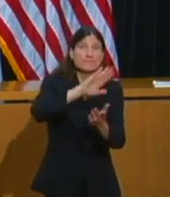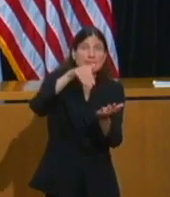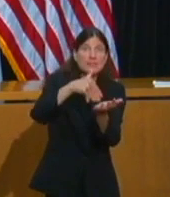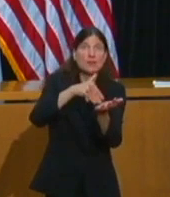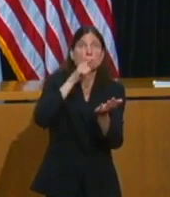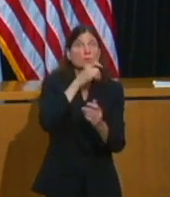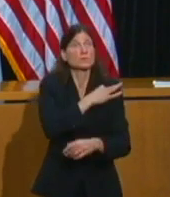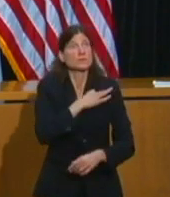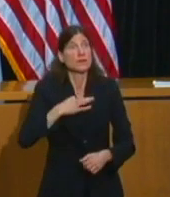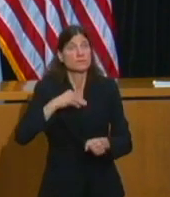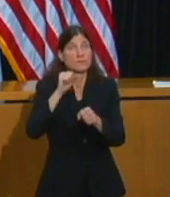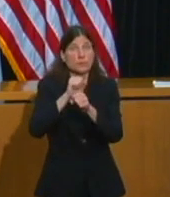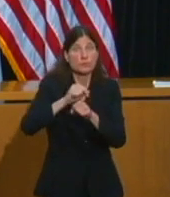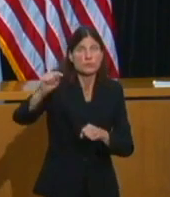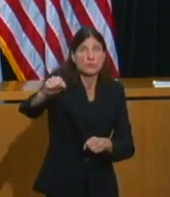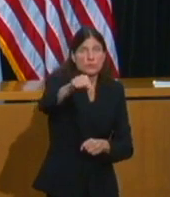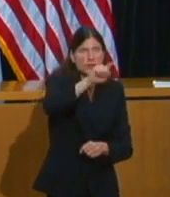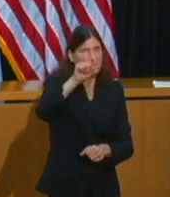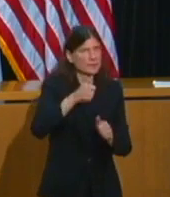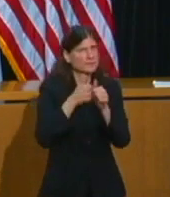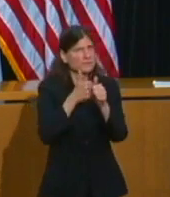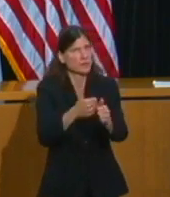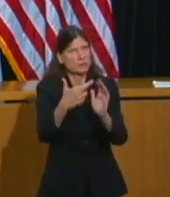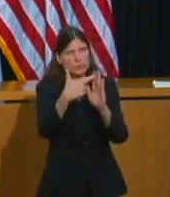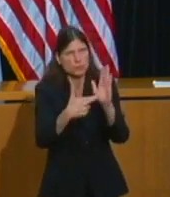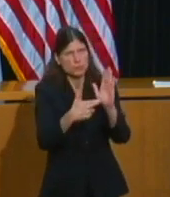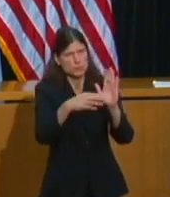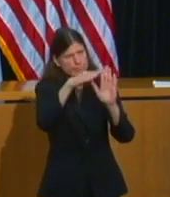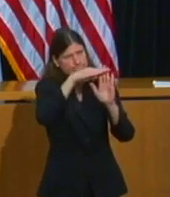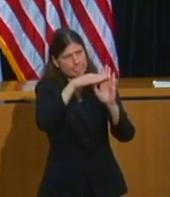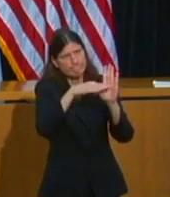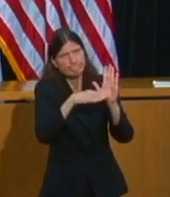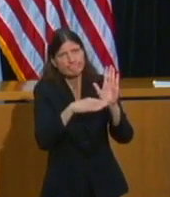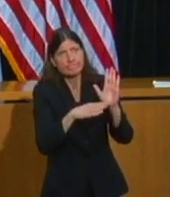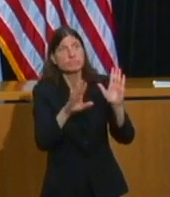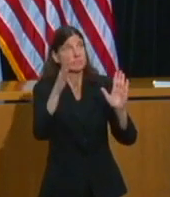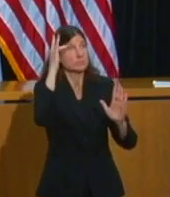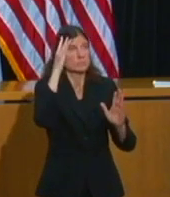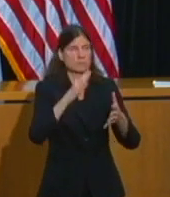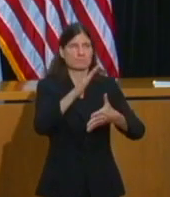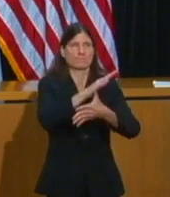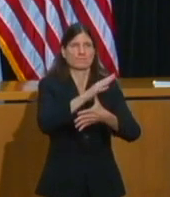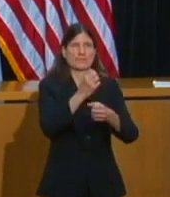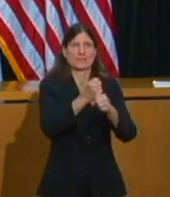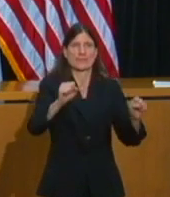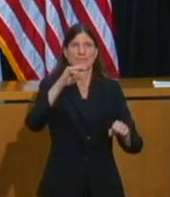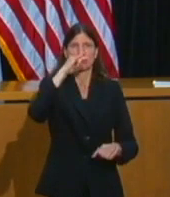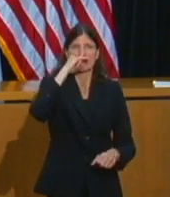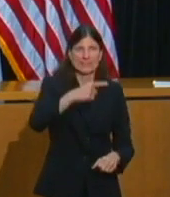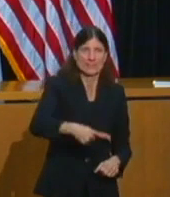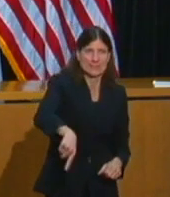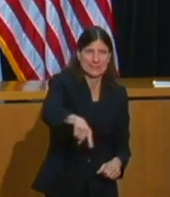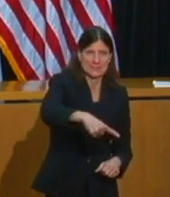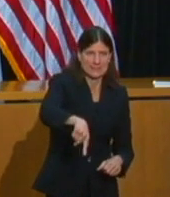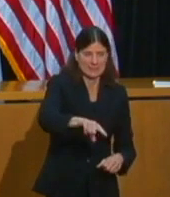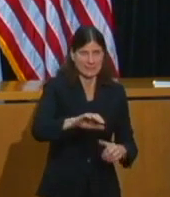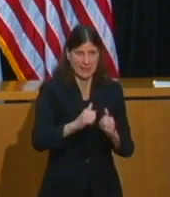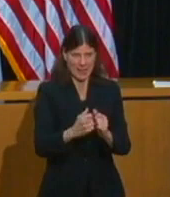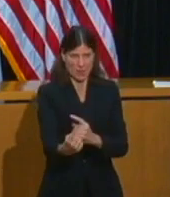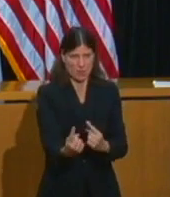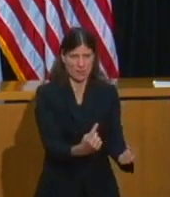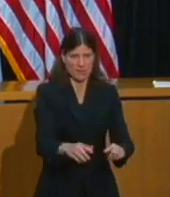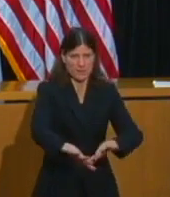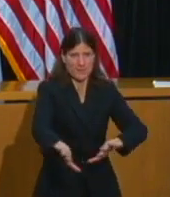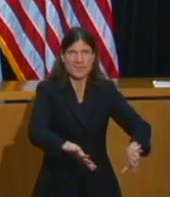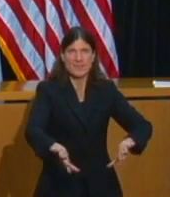activities, lay out their spaces to encourage children to remain 6 feet apart while still enjoying their days. We recognize